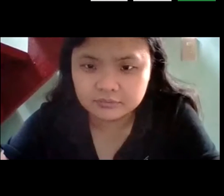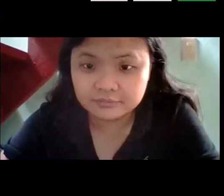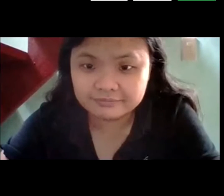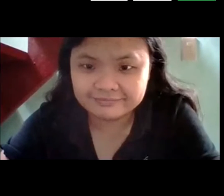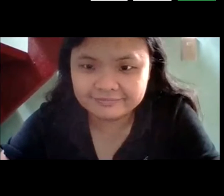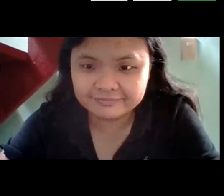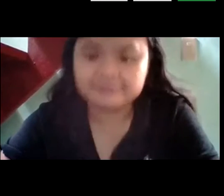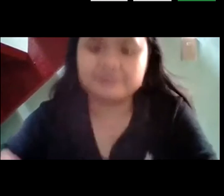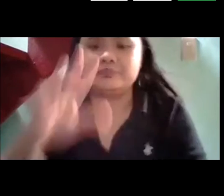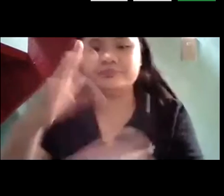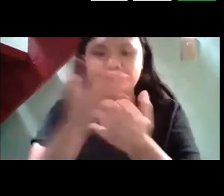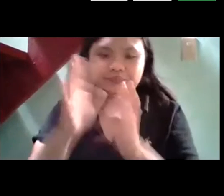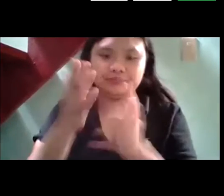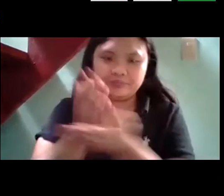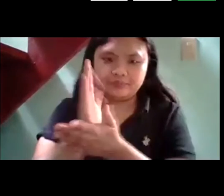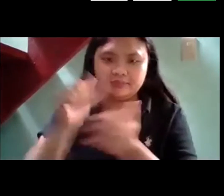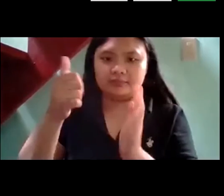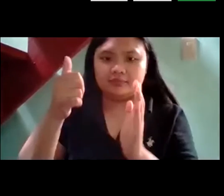Mhm.